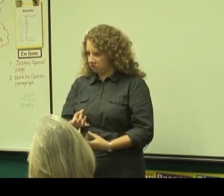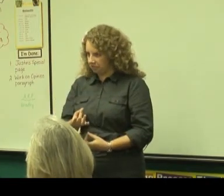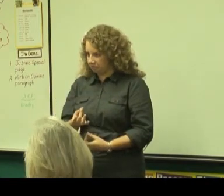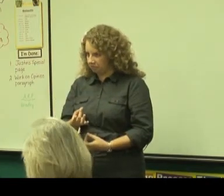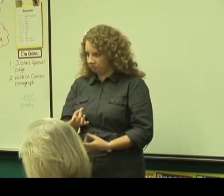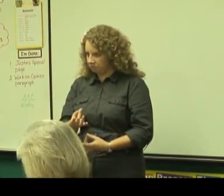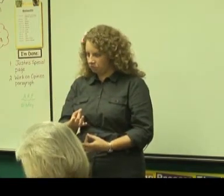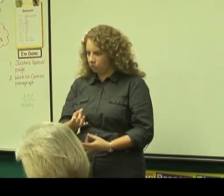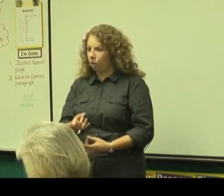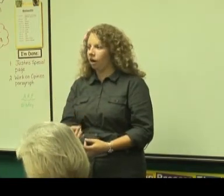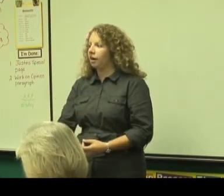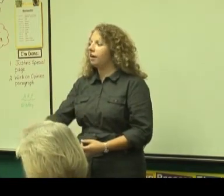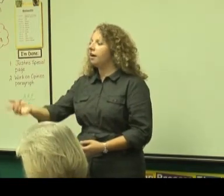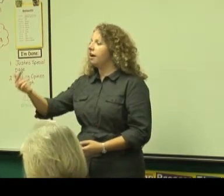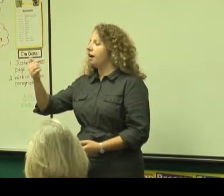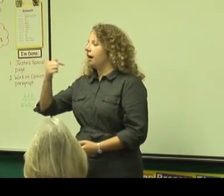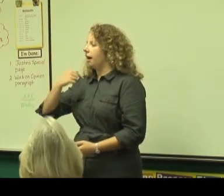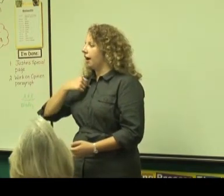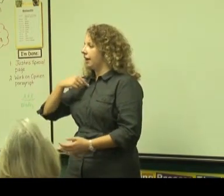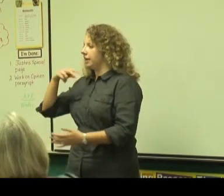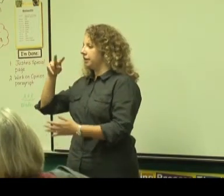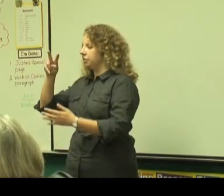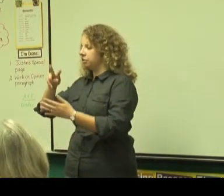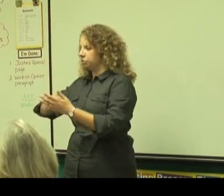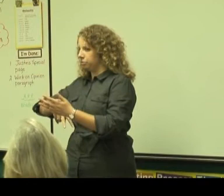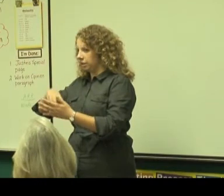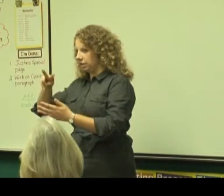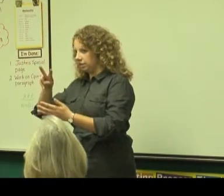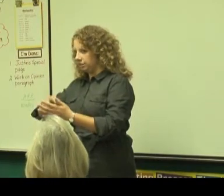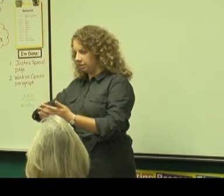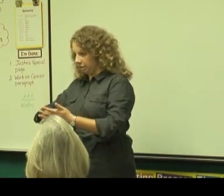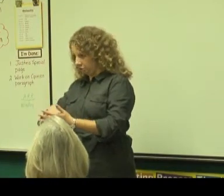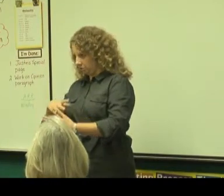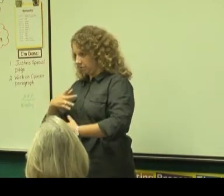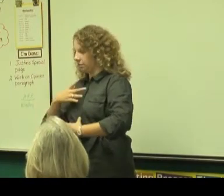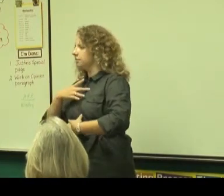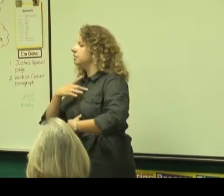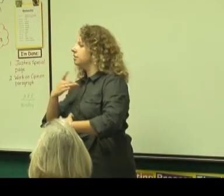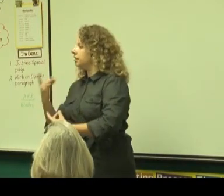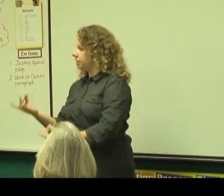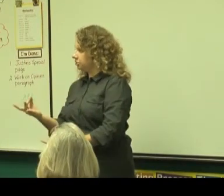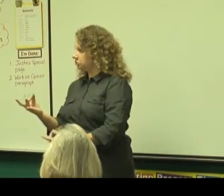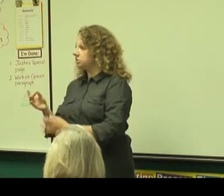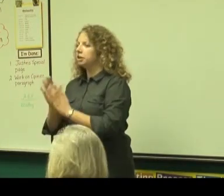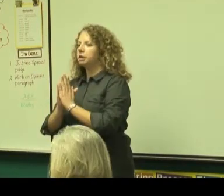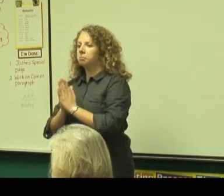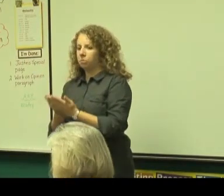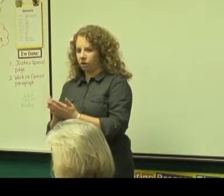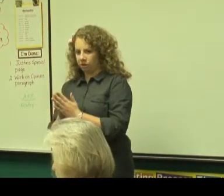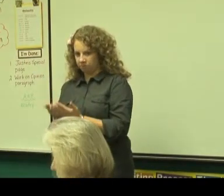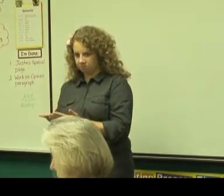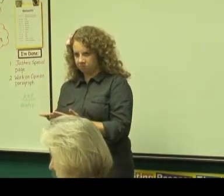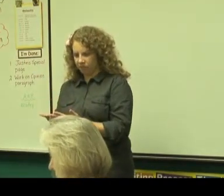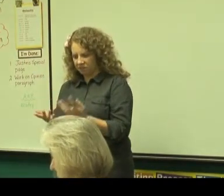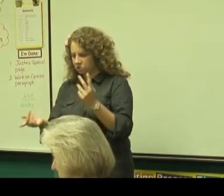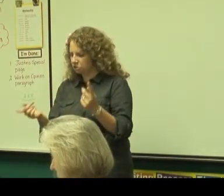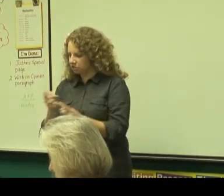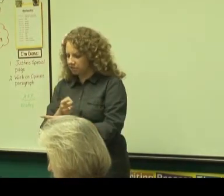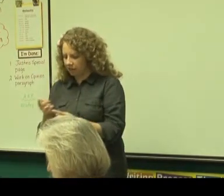interesting. Or I read interesting book. Okay, so you just see how you